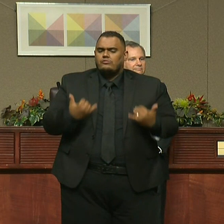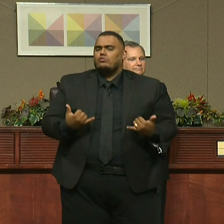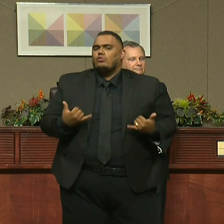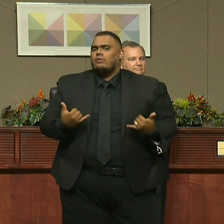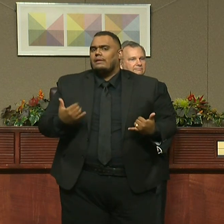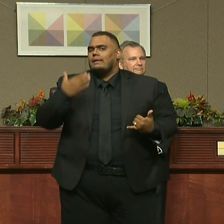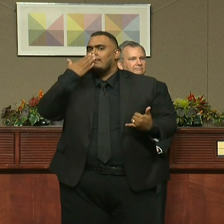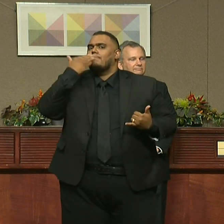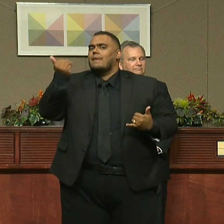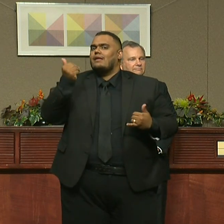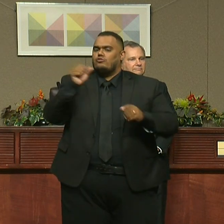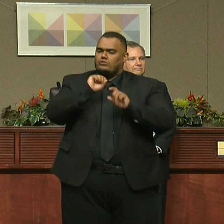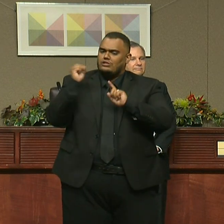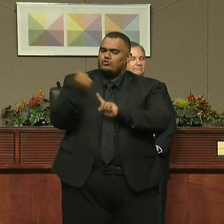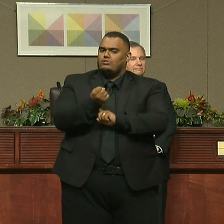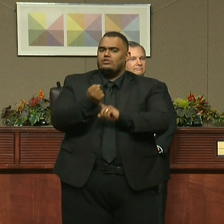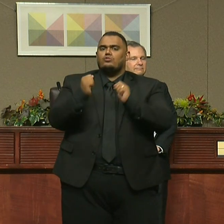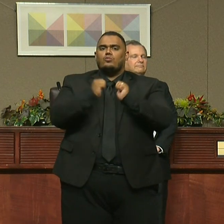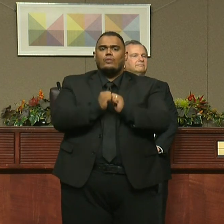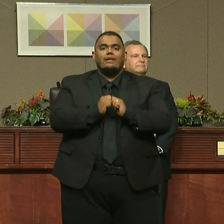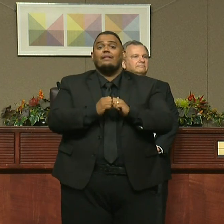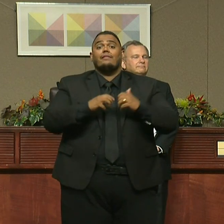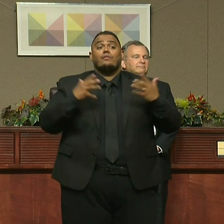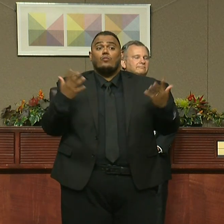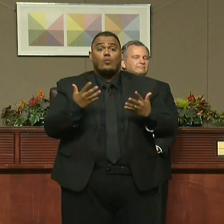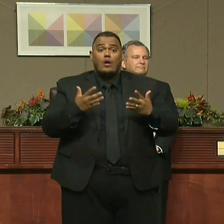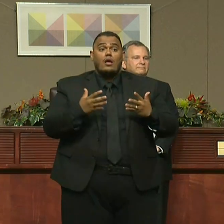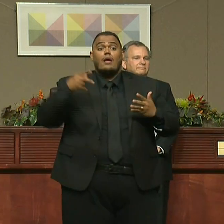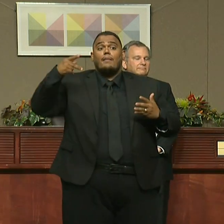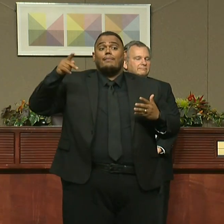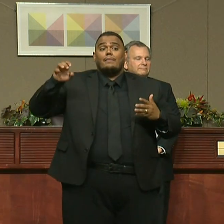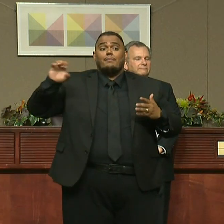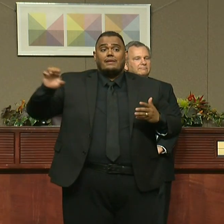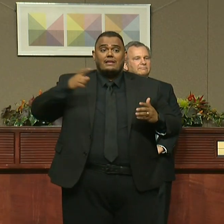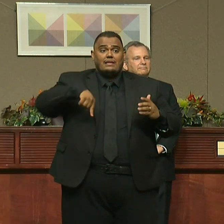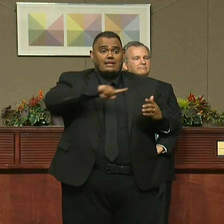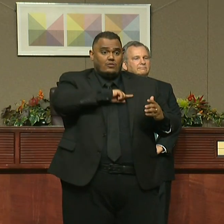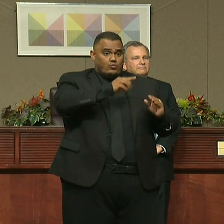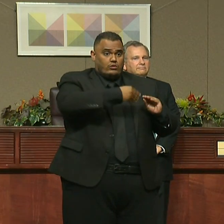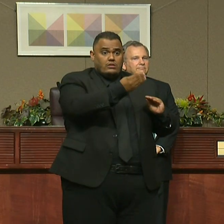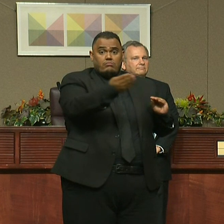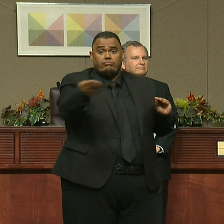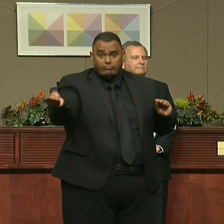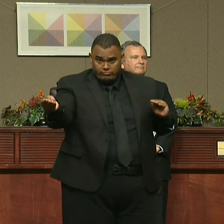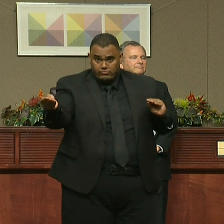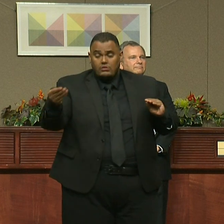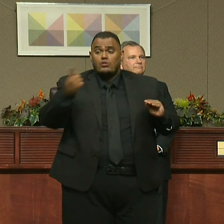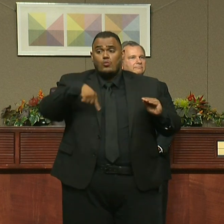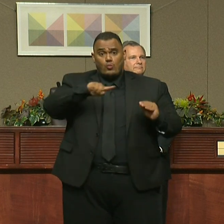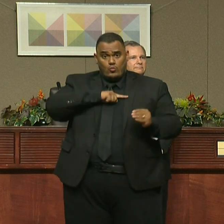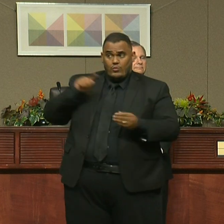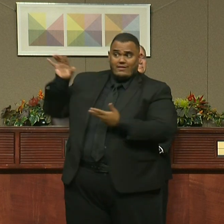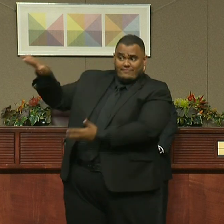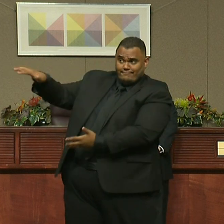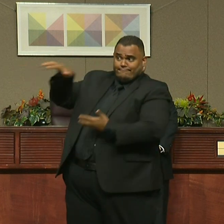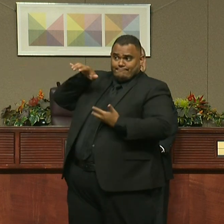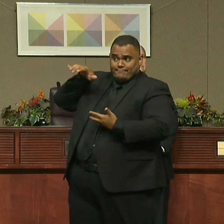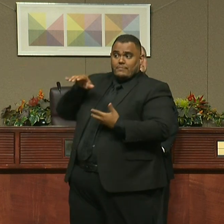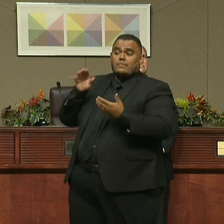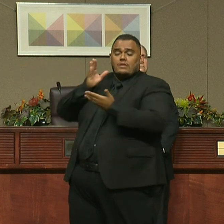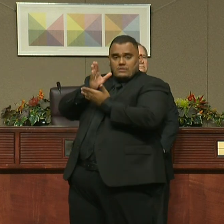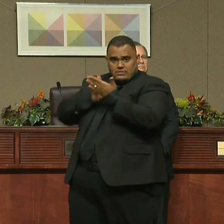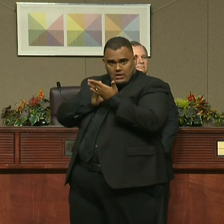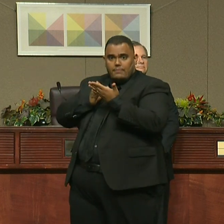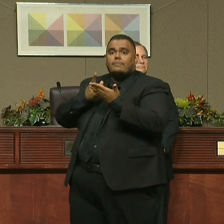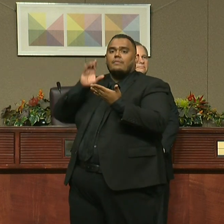with the distribution of protective equipment, and we have acquired some that will